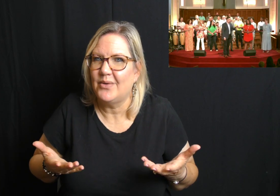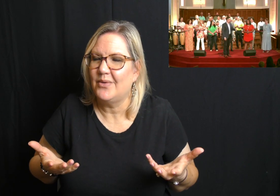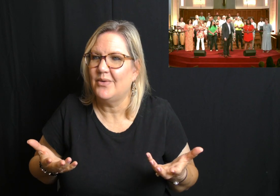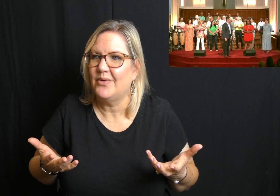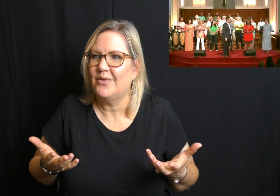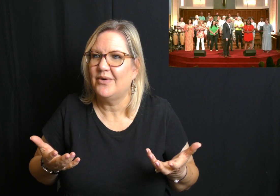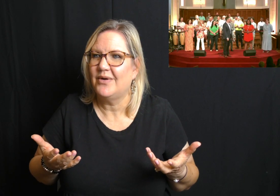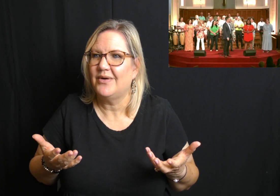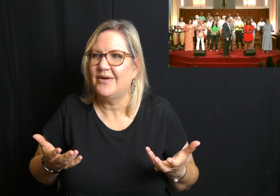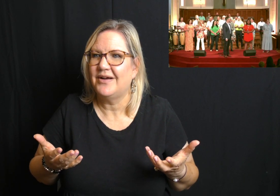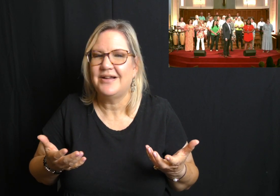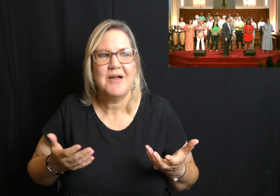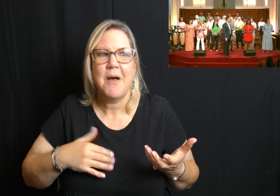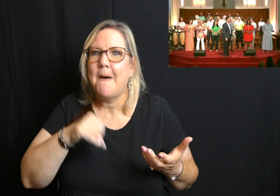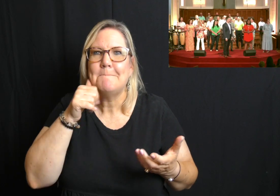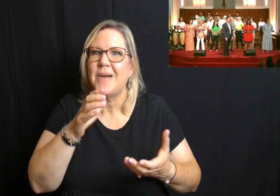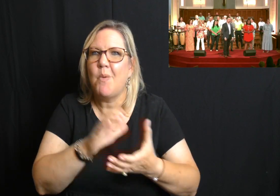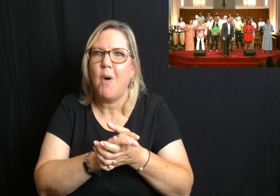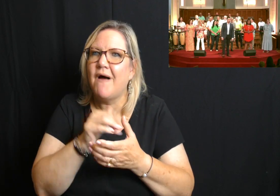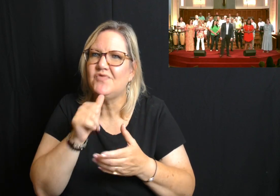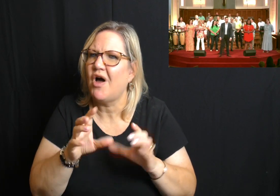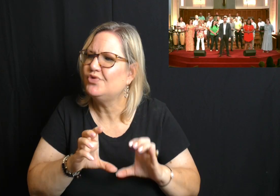Not even my wife did it.